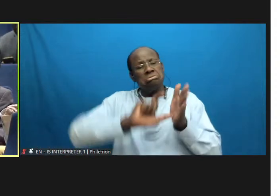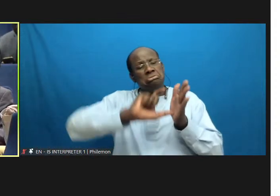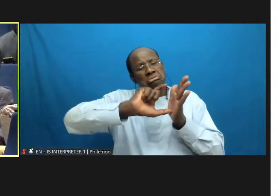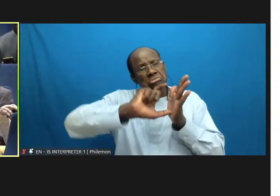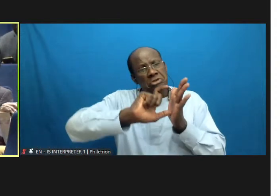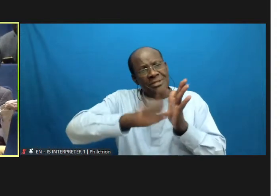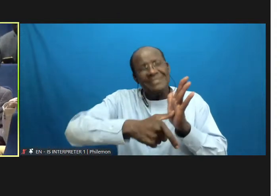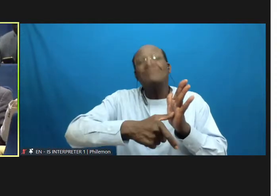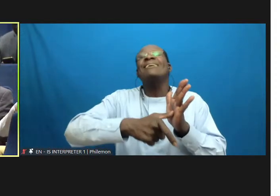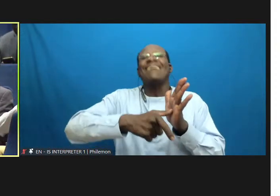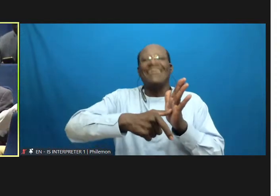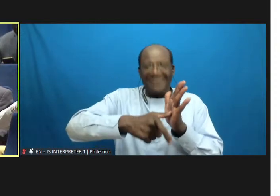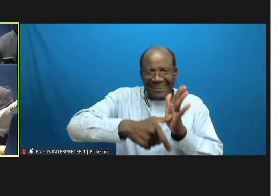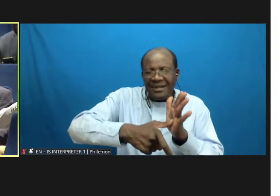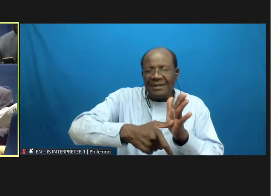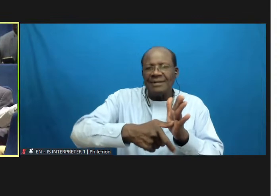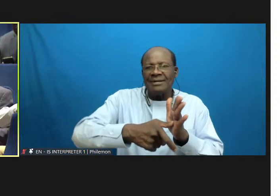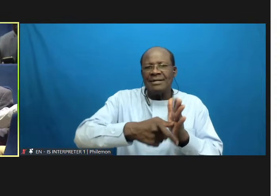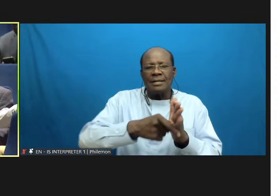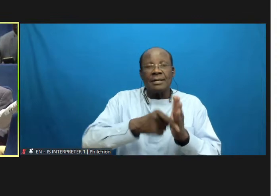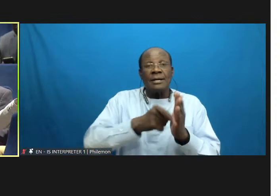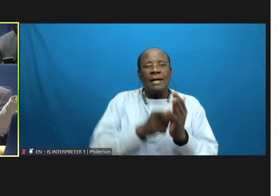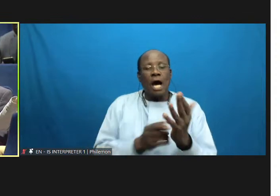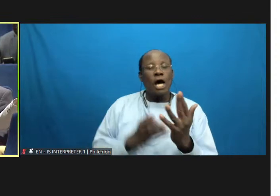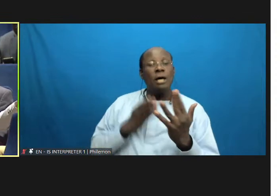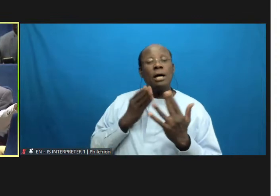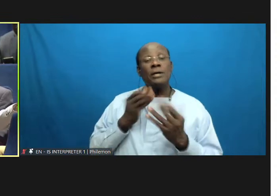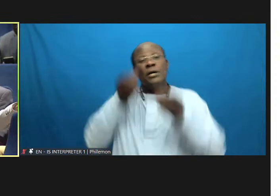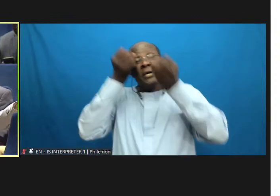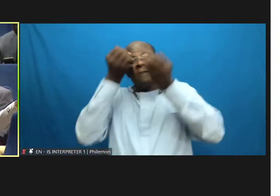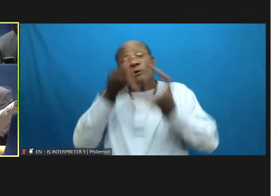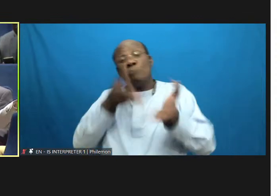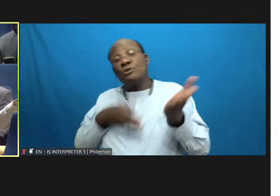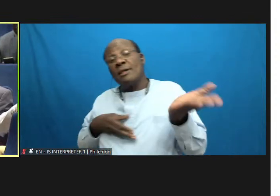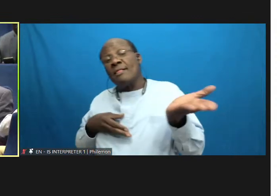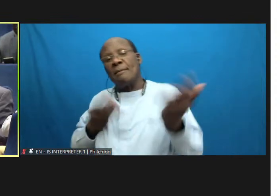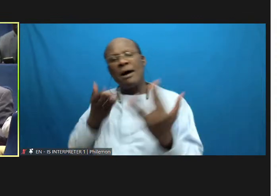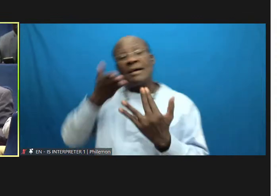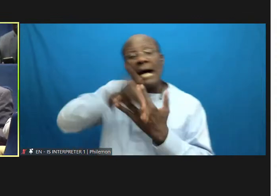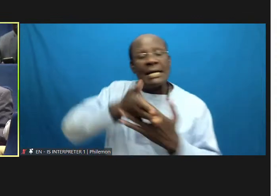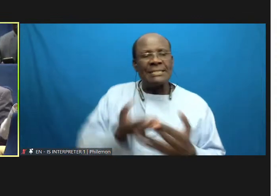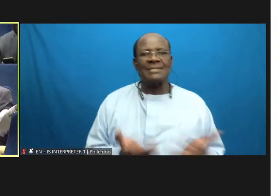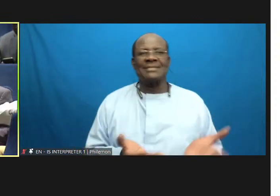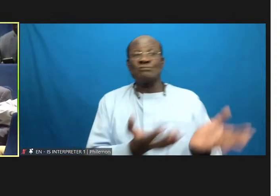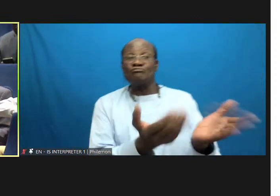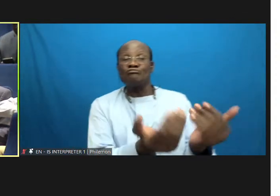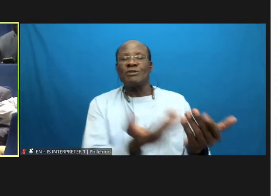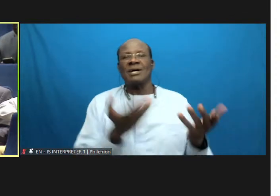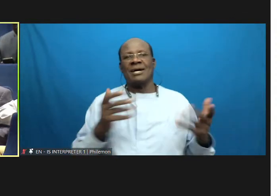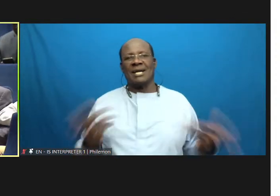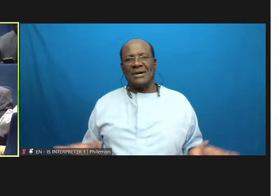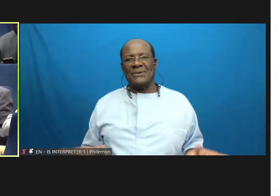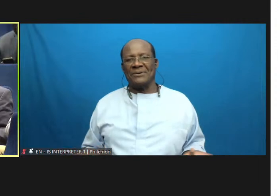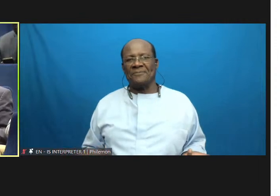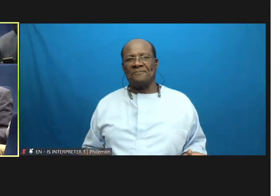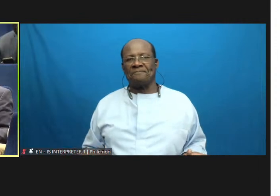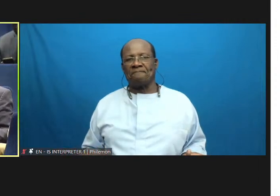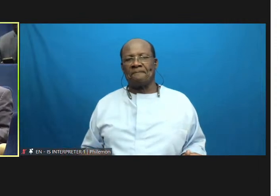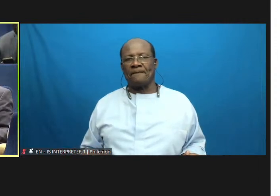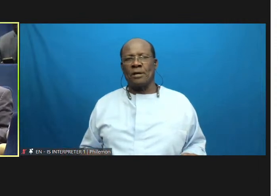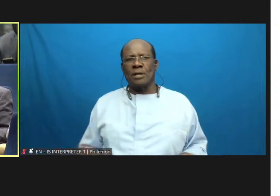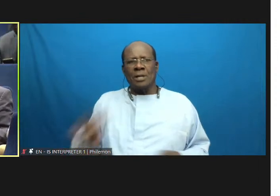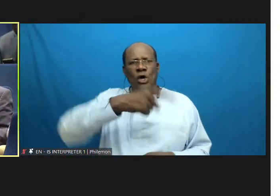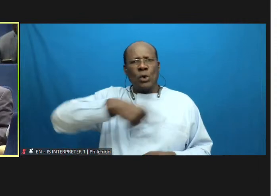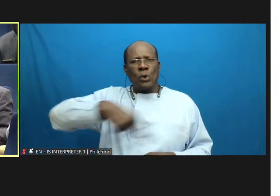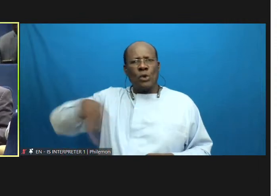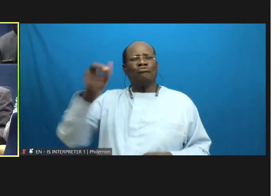access all the information here. So the key thing I want to, let's say, inject is the meaningful